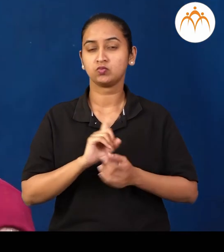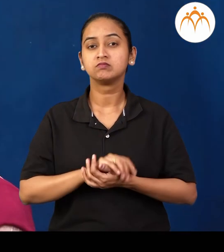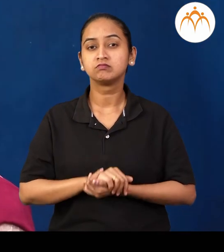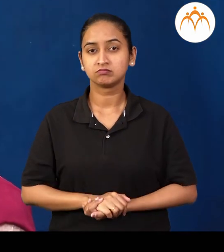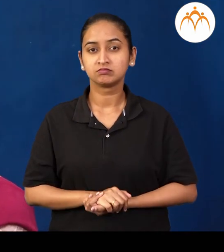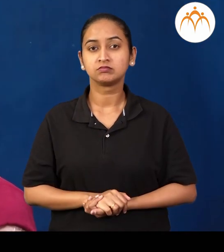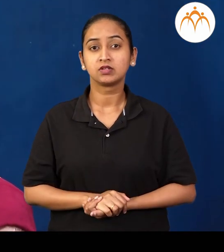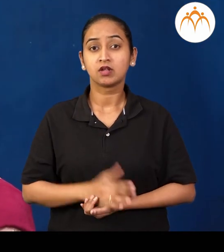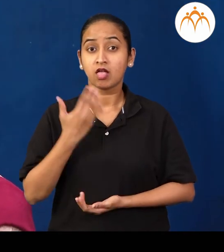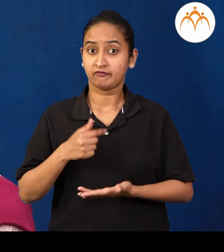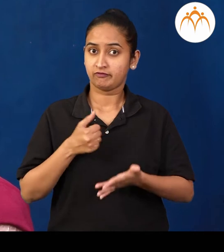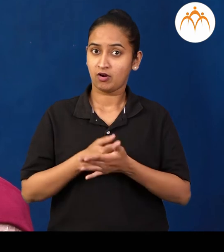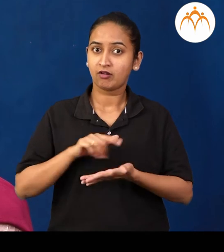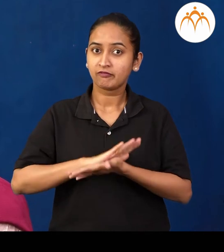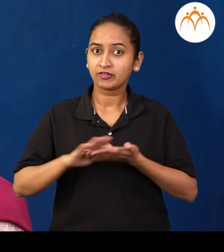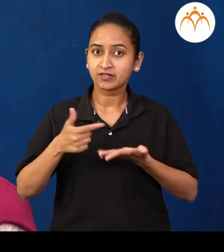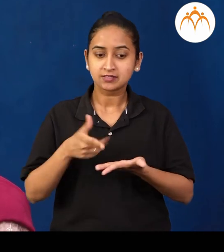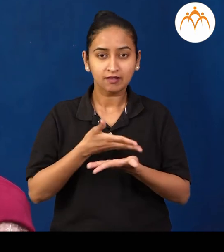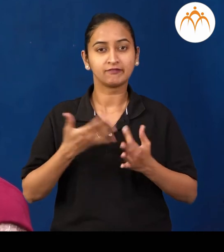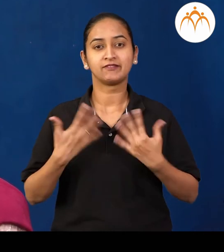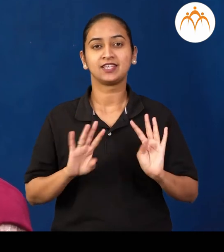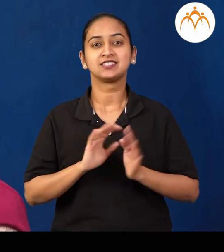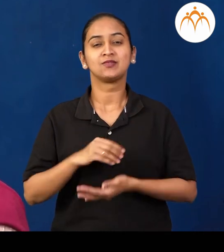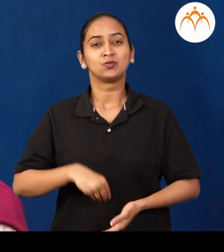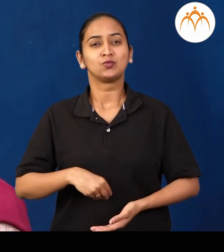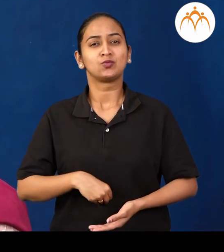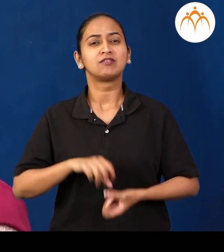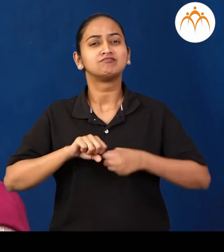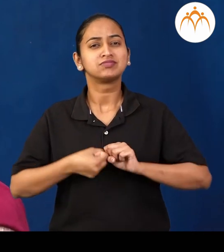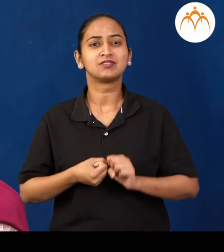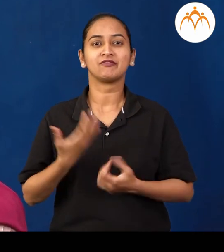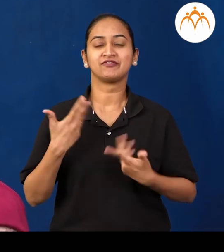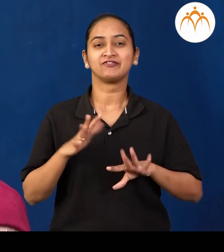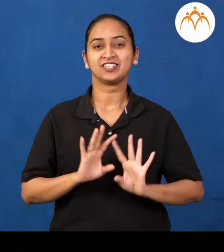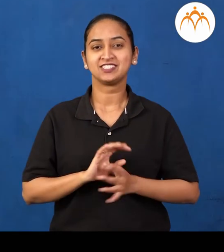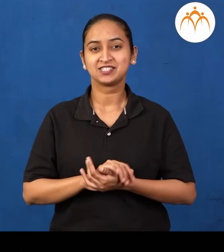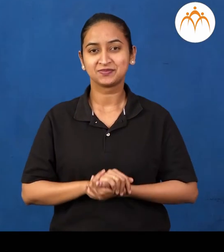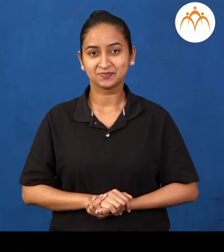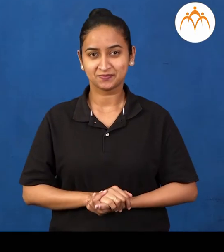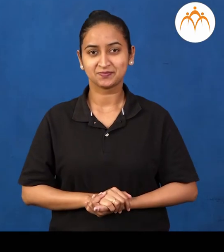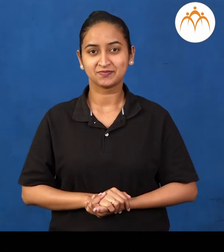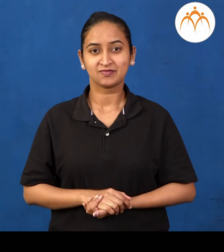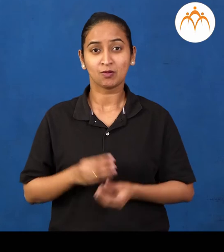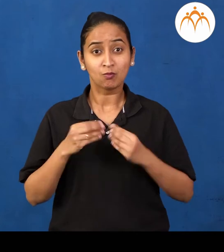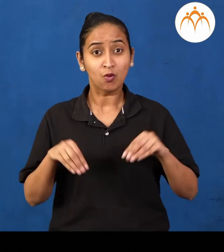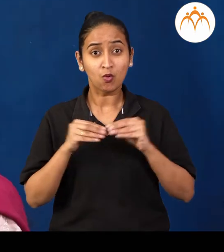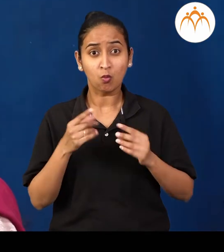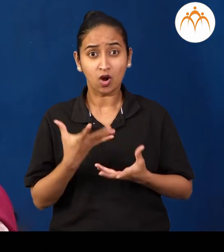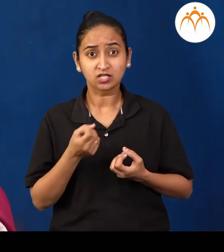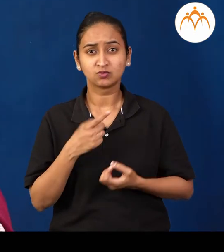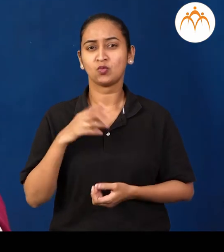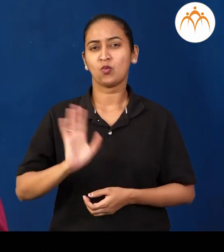See, I already finished it. I was very hungry. Will you have anything more?